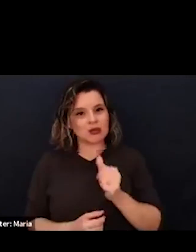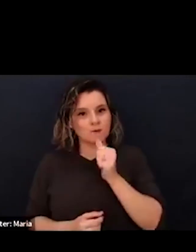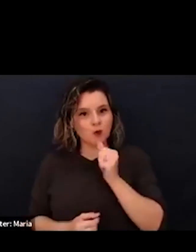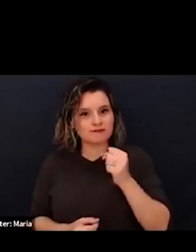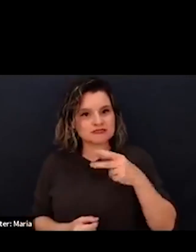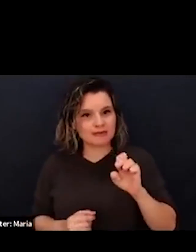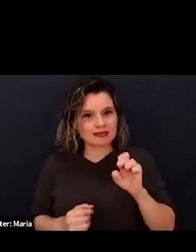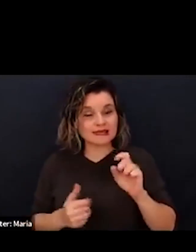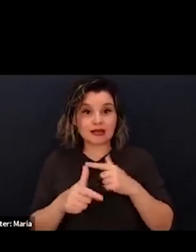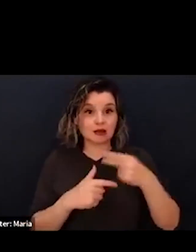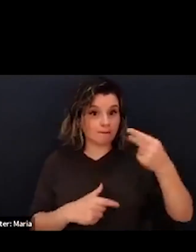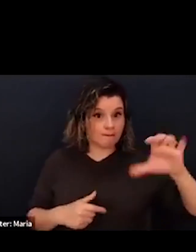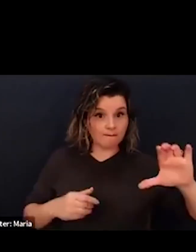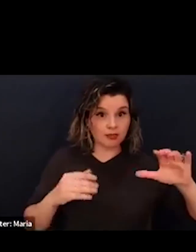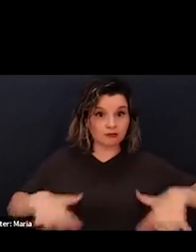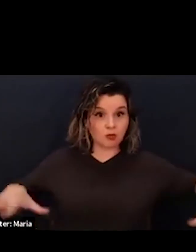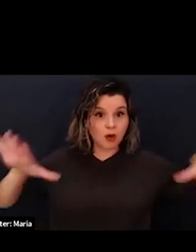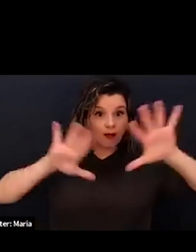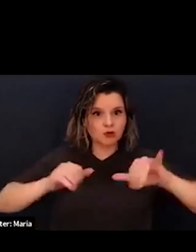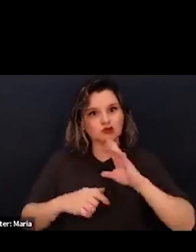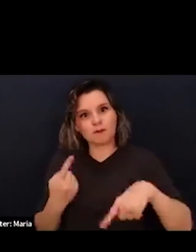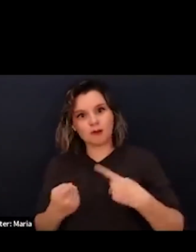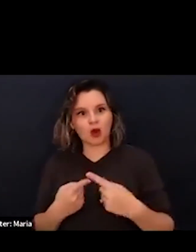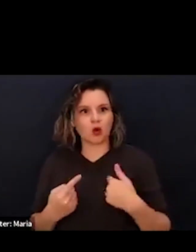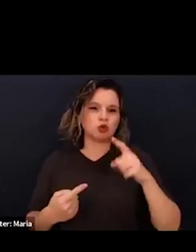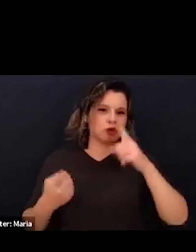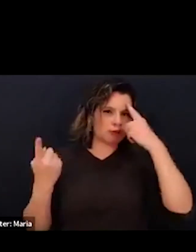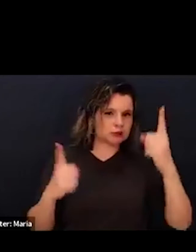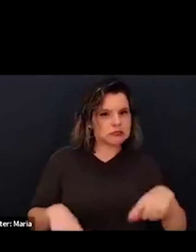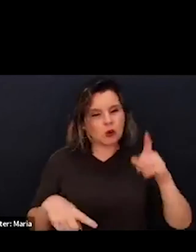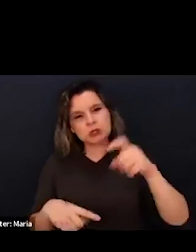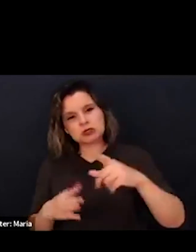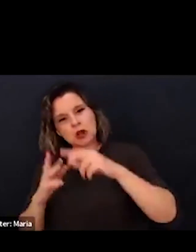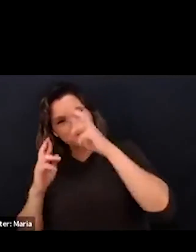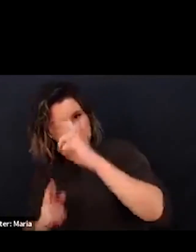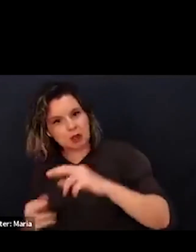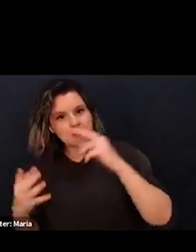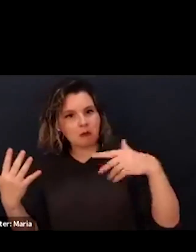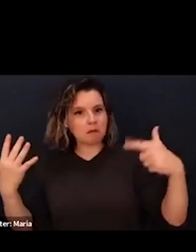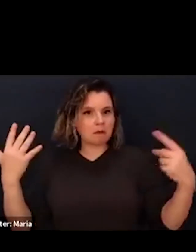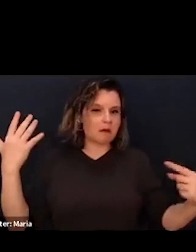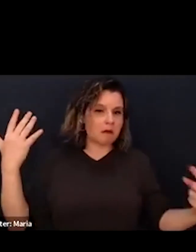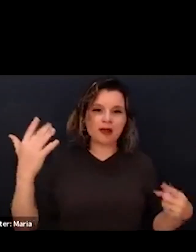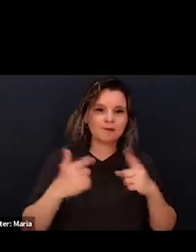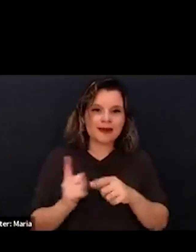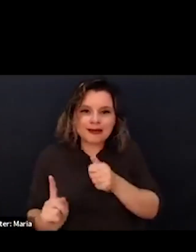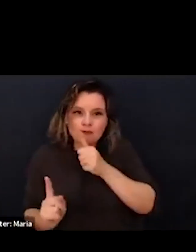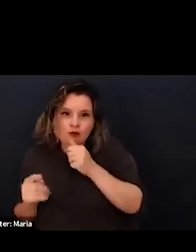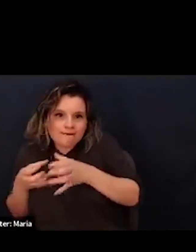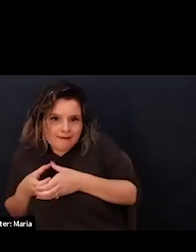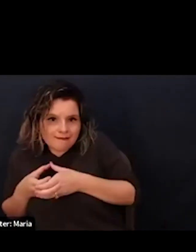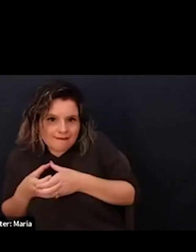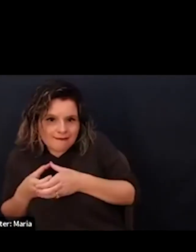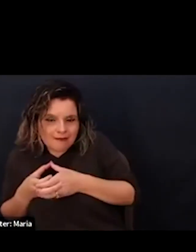And then in the public realm, we talk about, well, we need to have consent, we need to have respect in sexual relations. But then in the private realm,